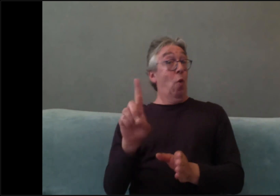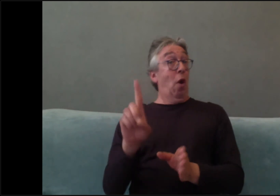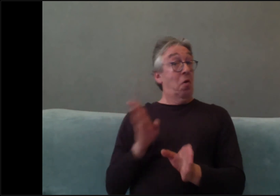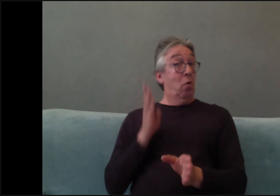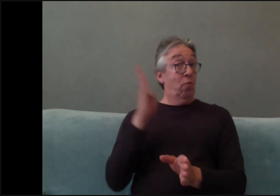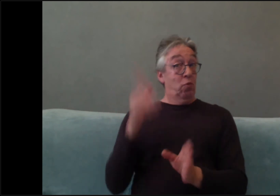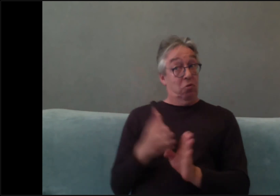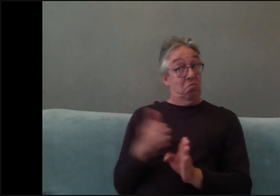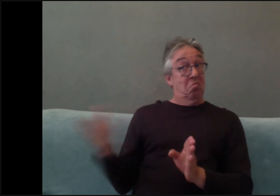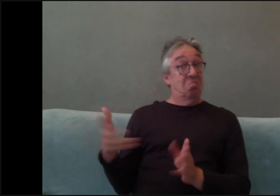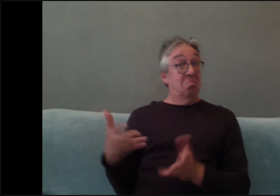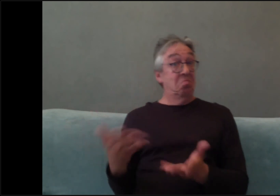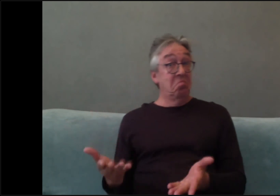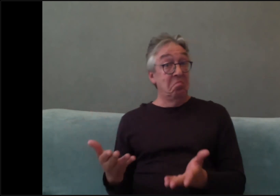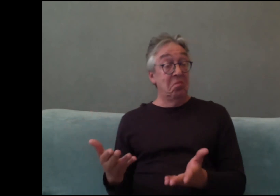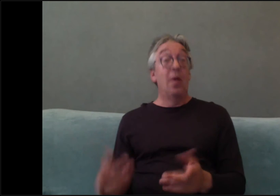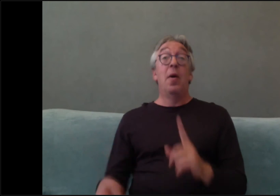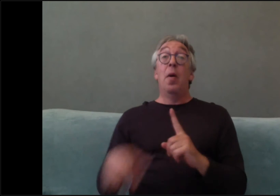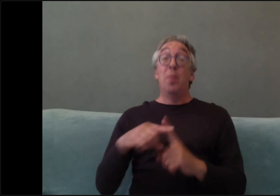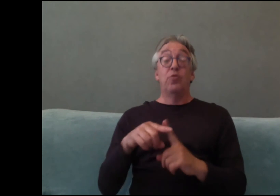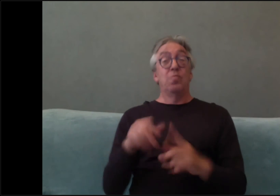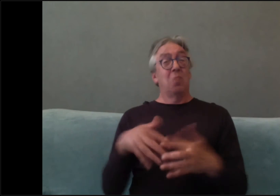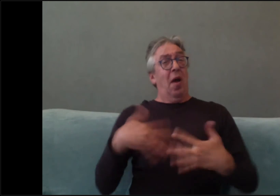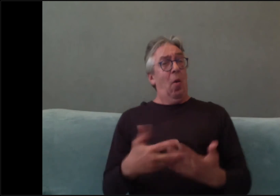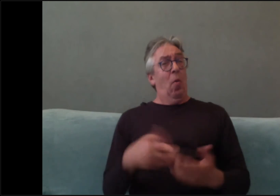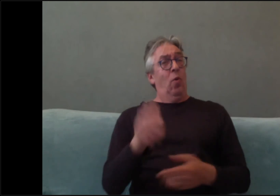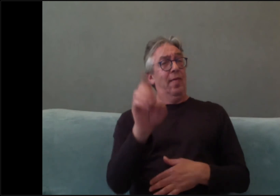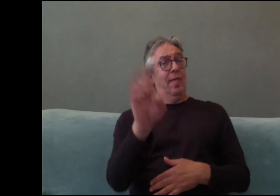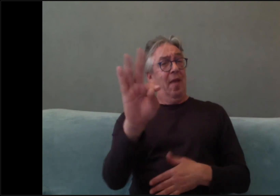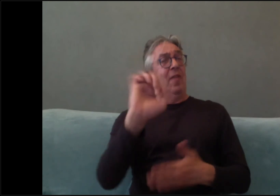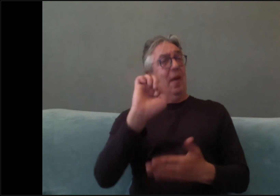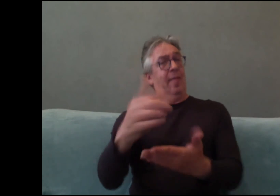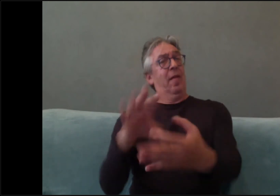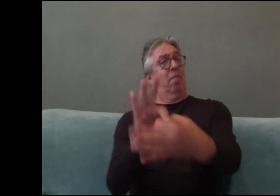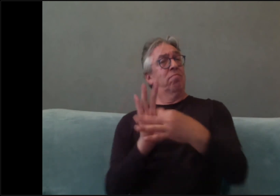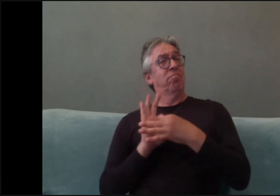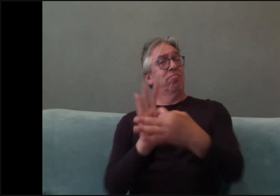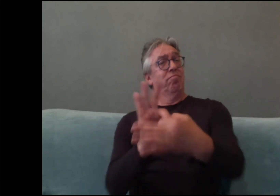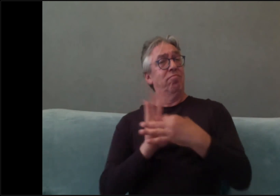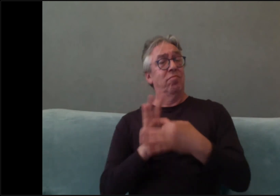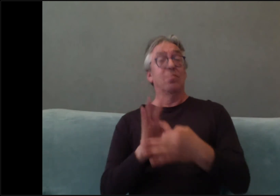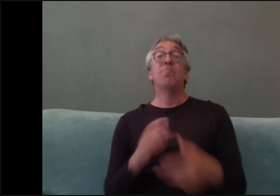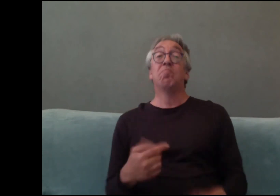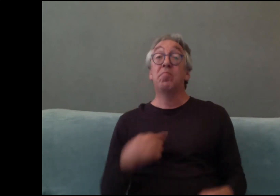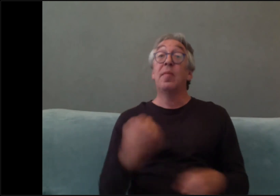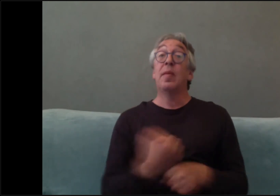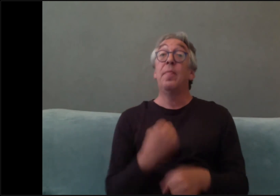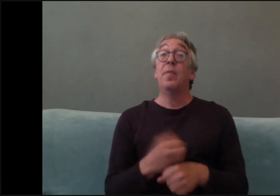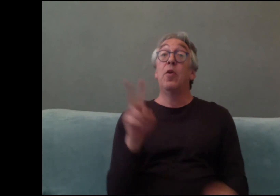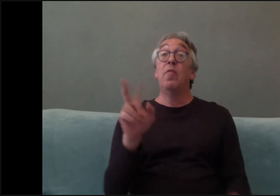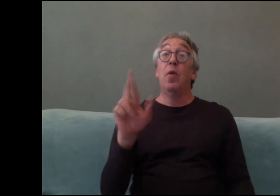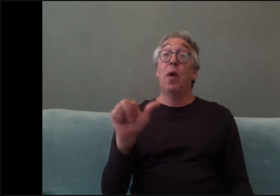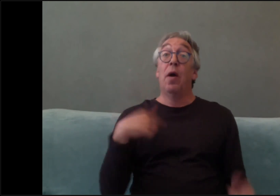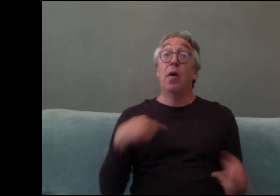on the fight against poverty and social exclusion. My name is Vera Hinterdorfer. I live in Austria and I'm born with a